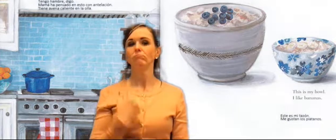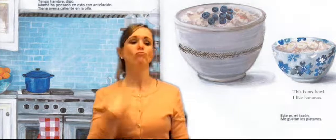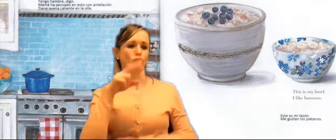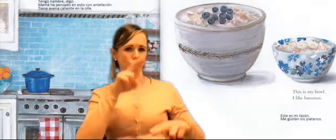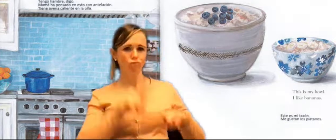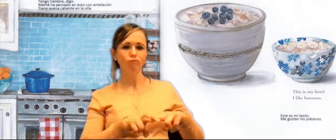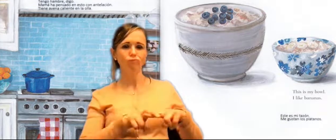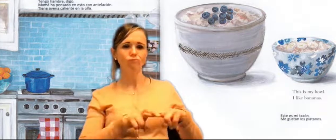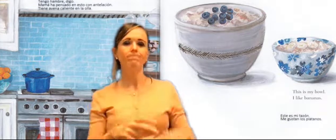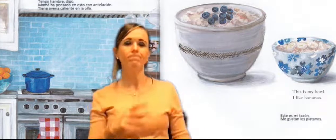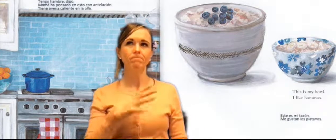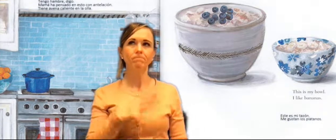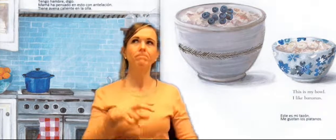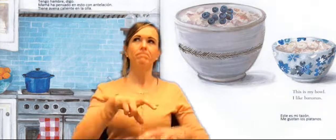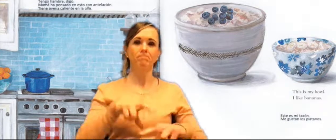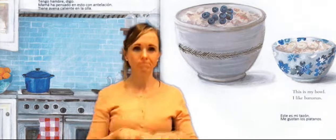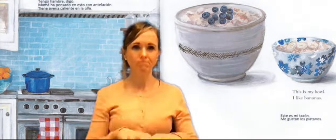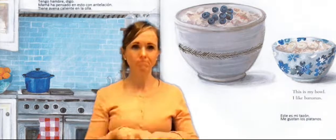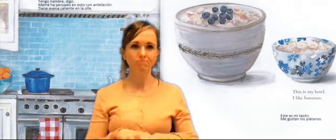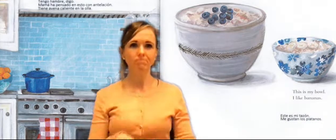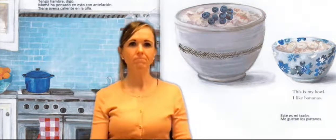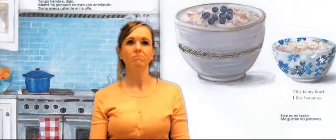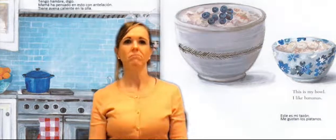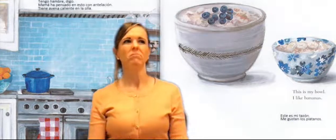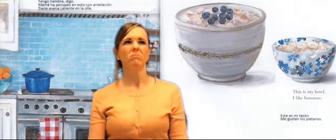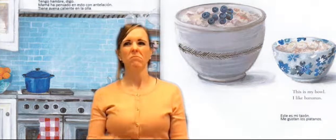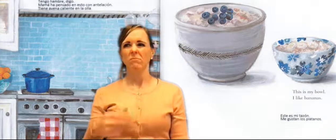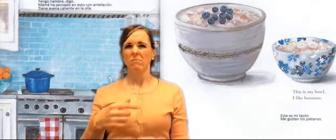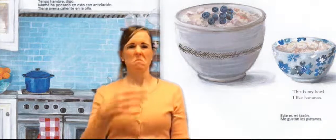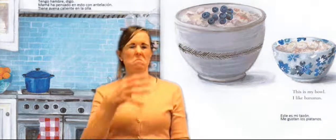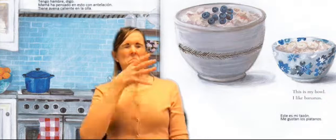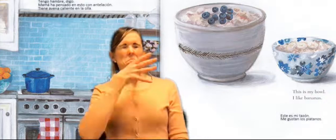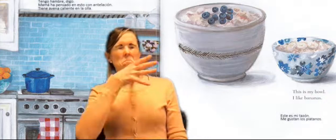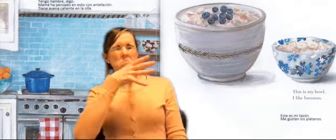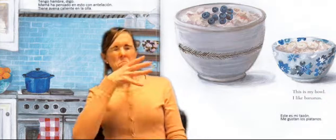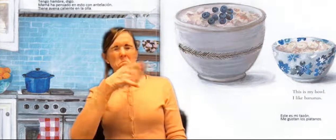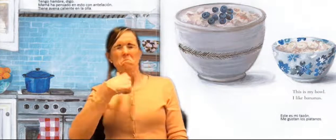Mama tells me, sit. So I sit.